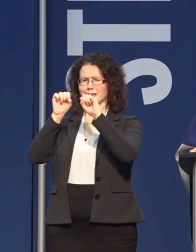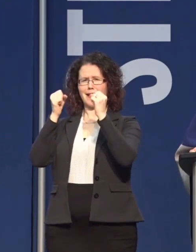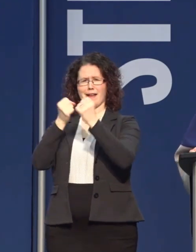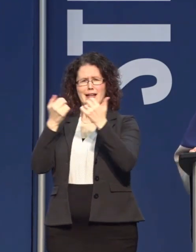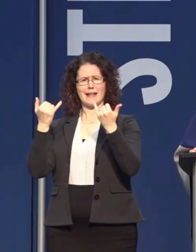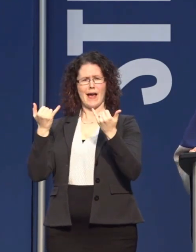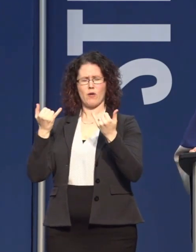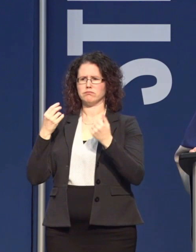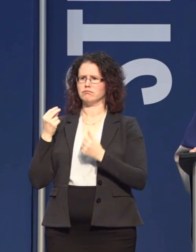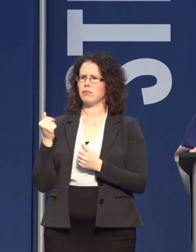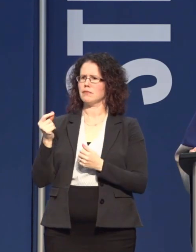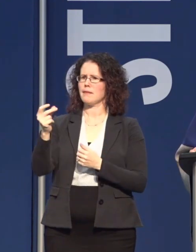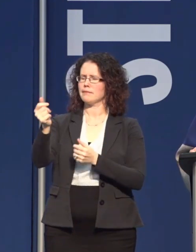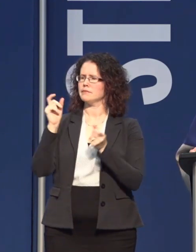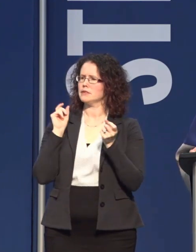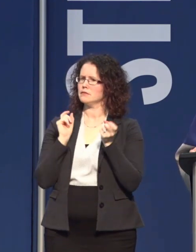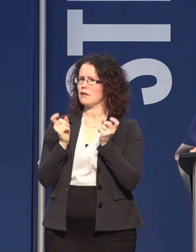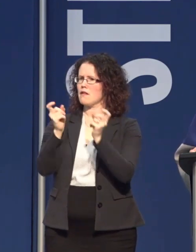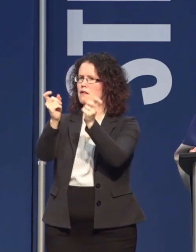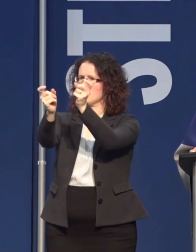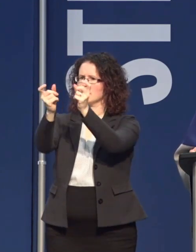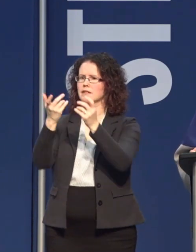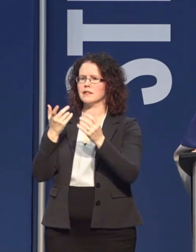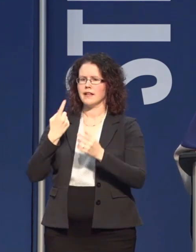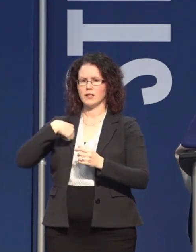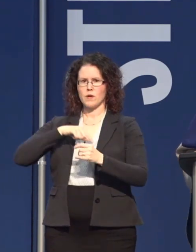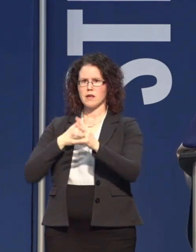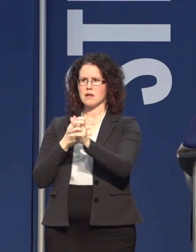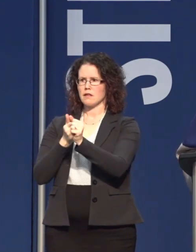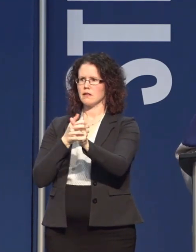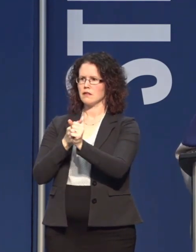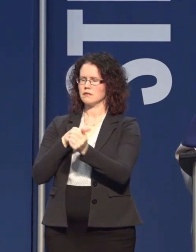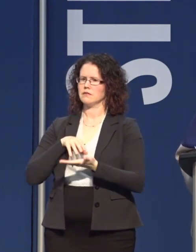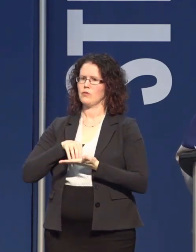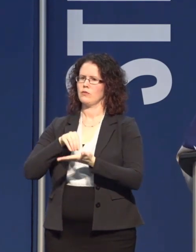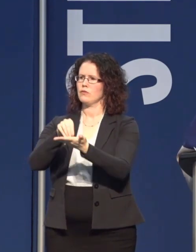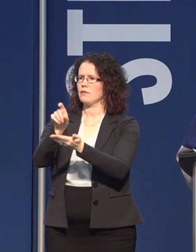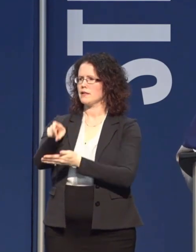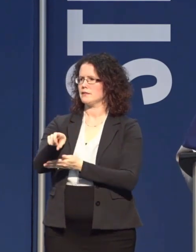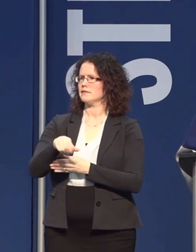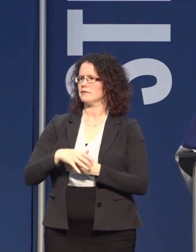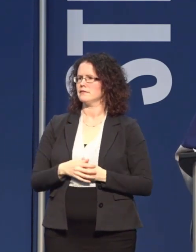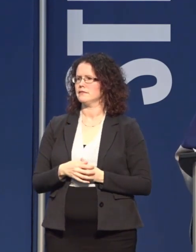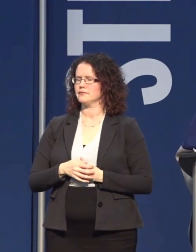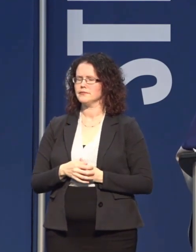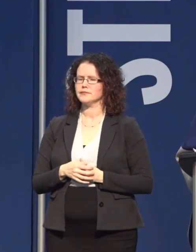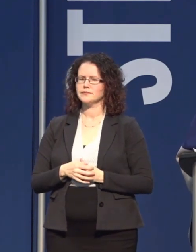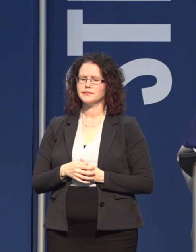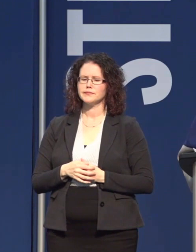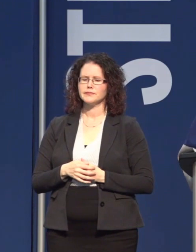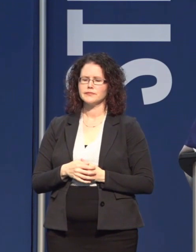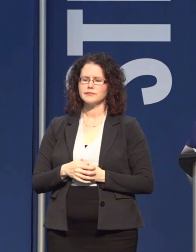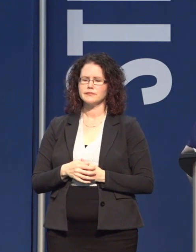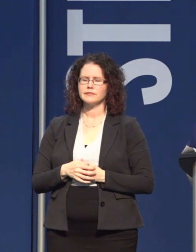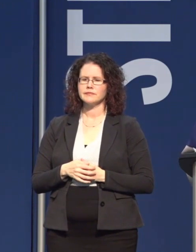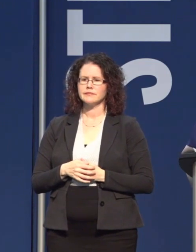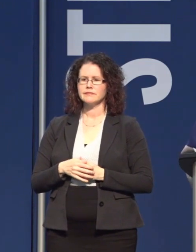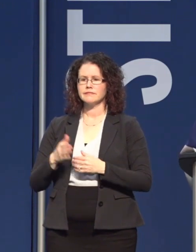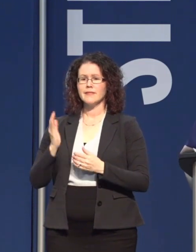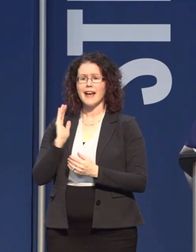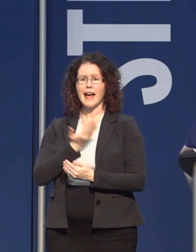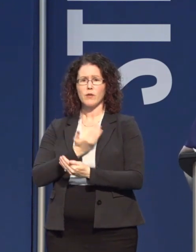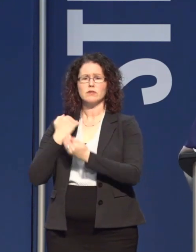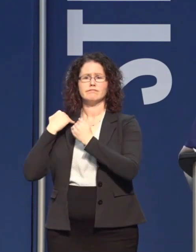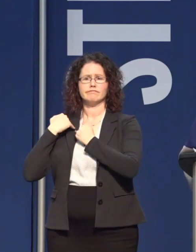to learn how to continuously learn." He added that we have a duty. In fact, he called it a